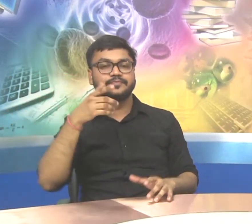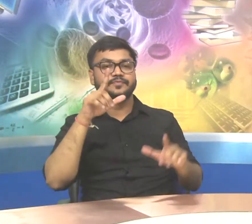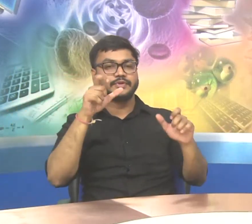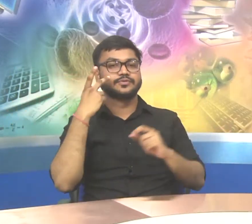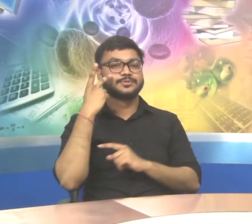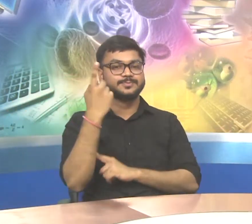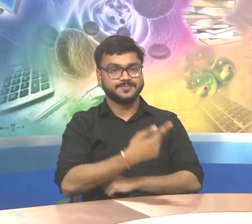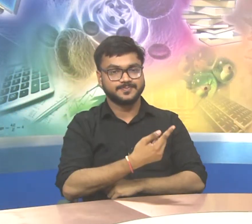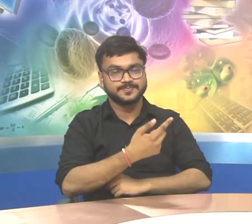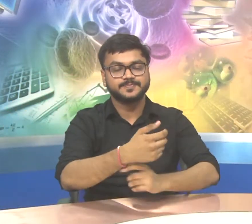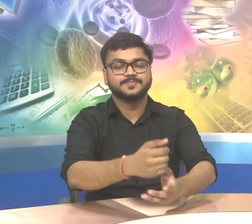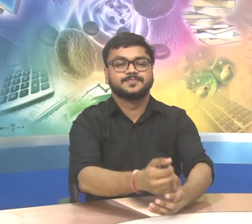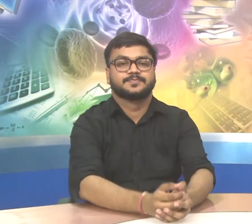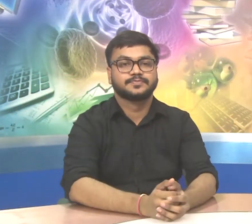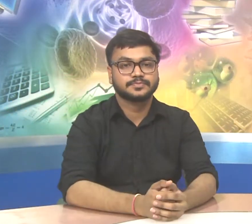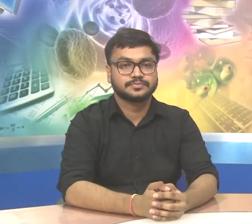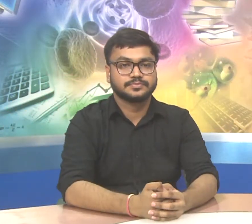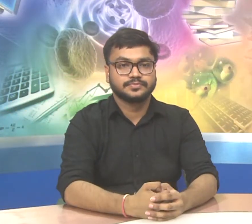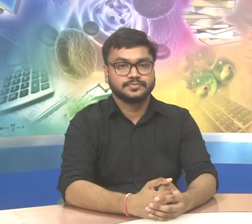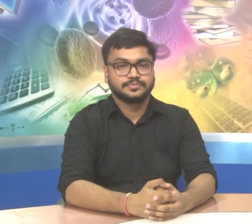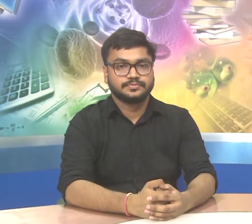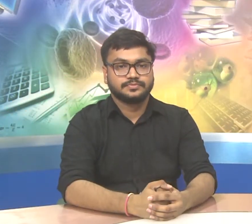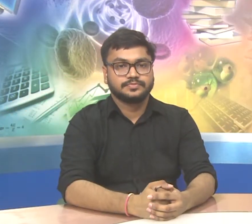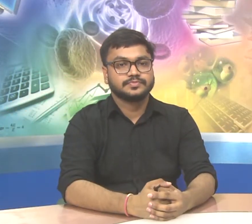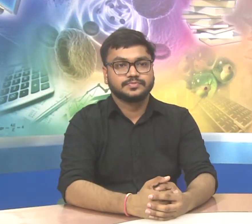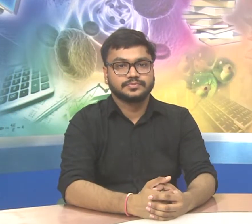galaxy, solar system, earth, India.